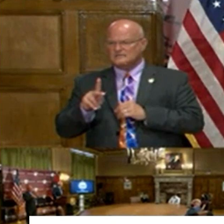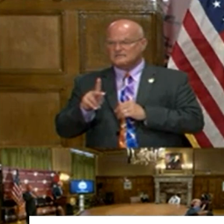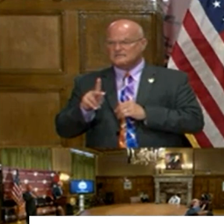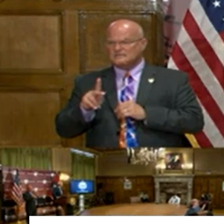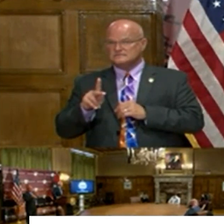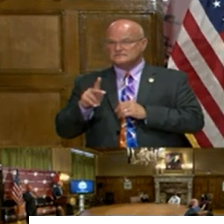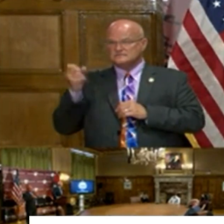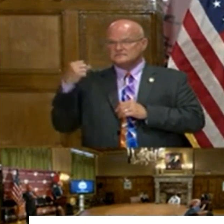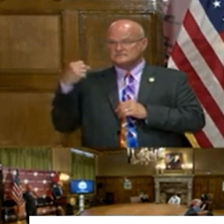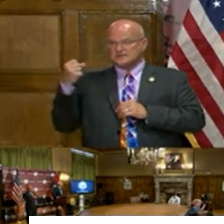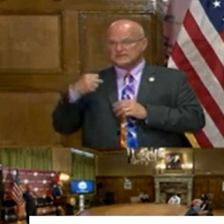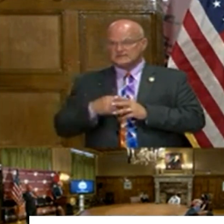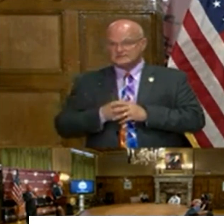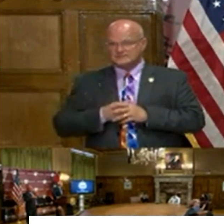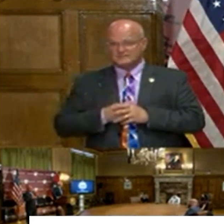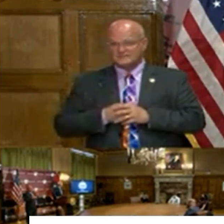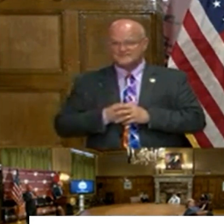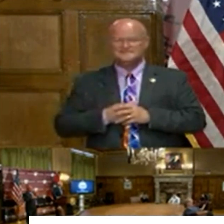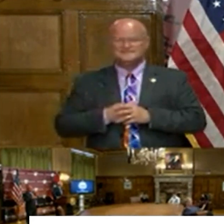Yes.